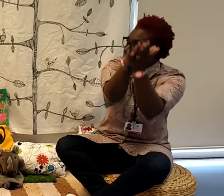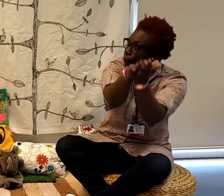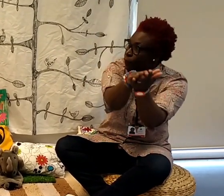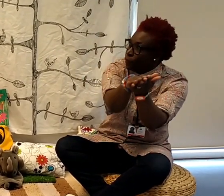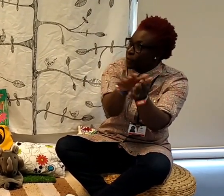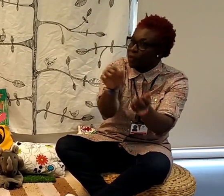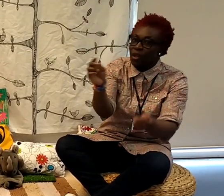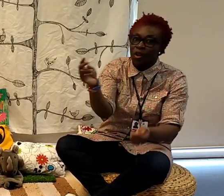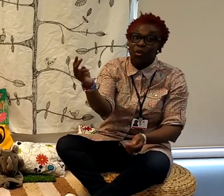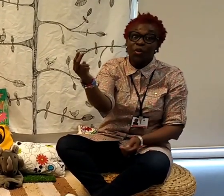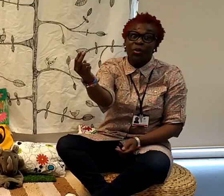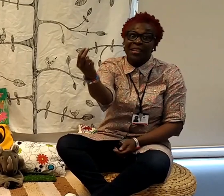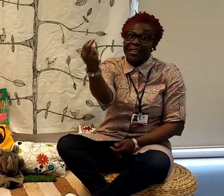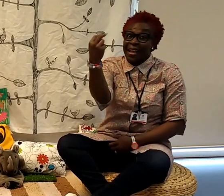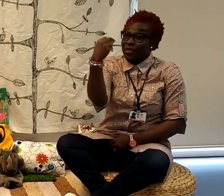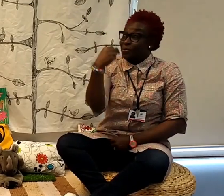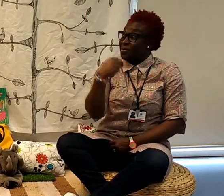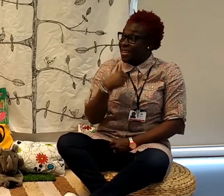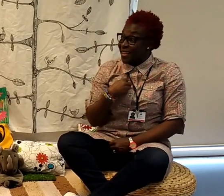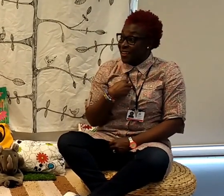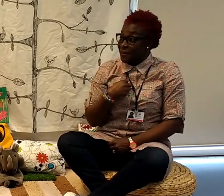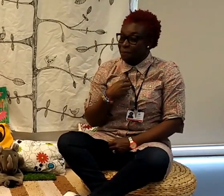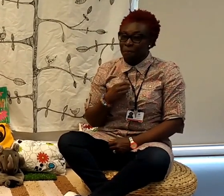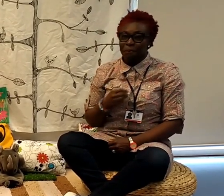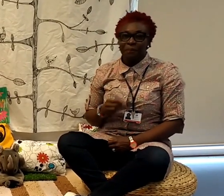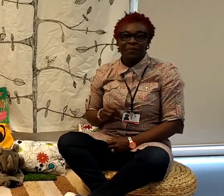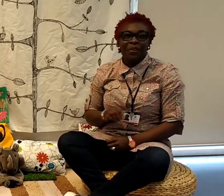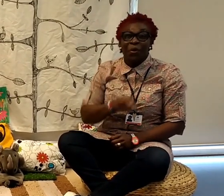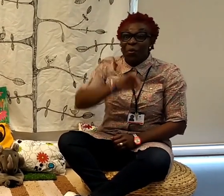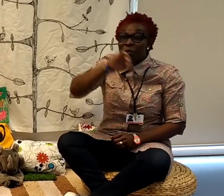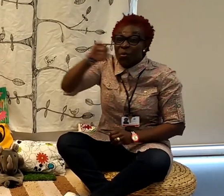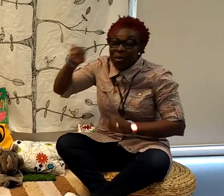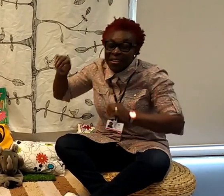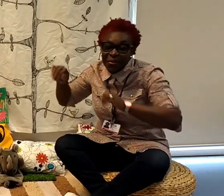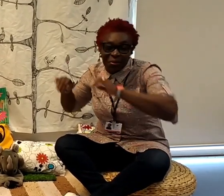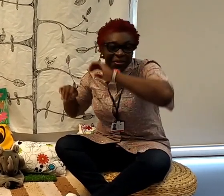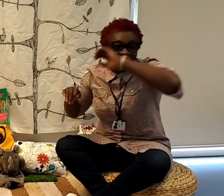crocodile snap looking at me.